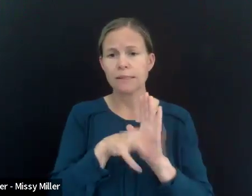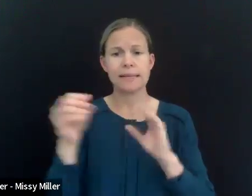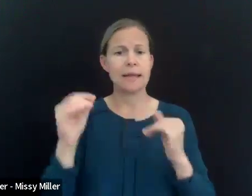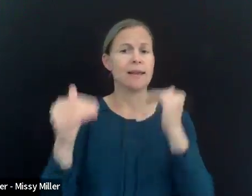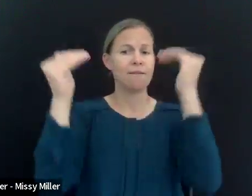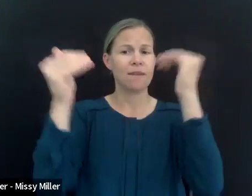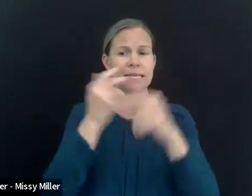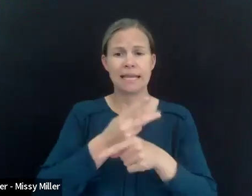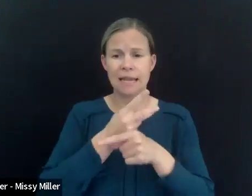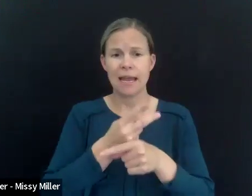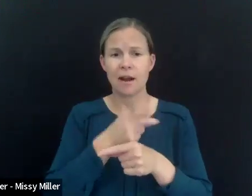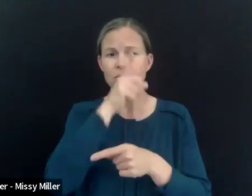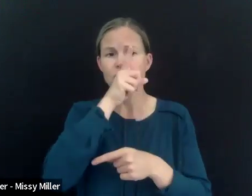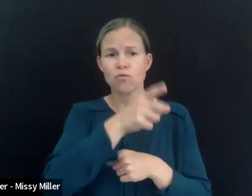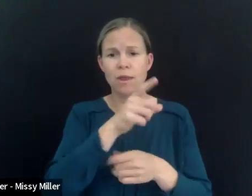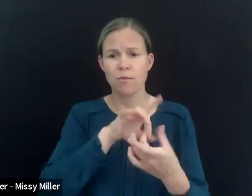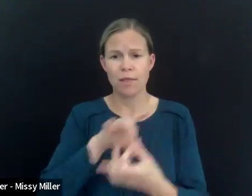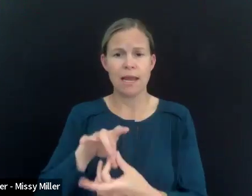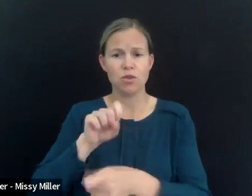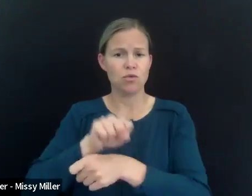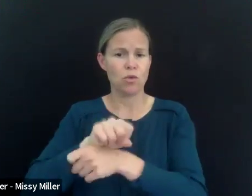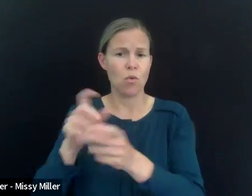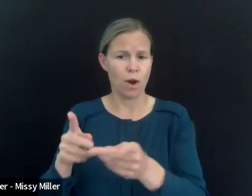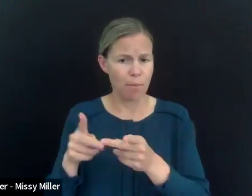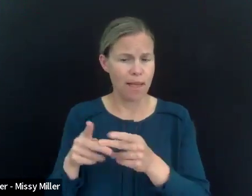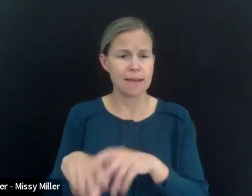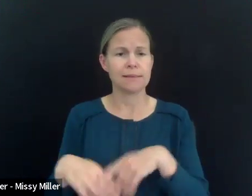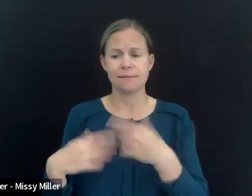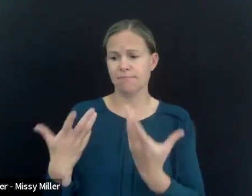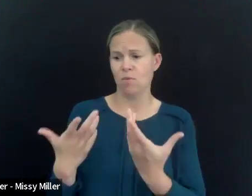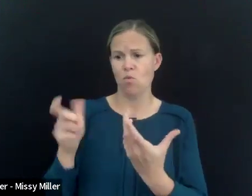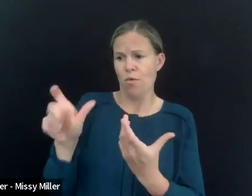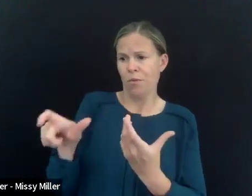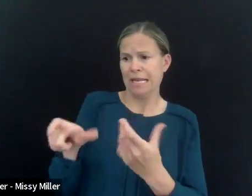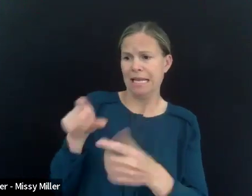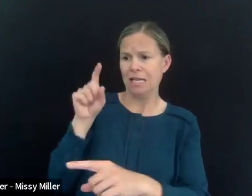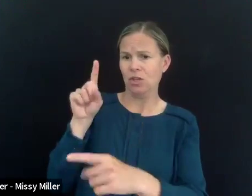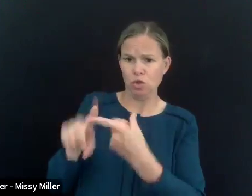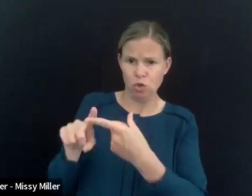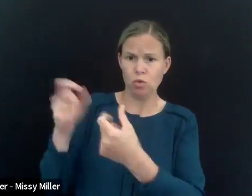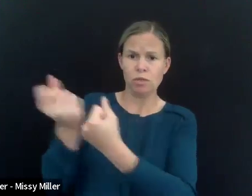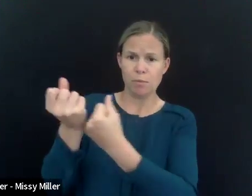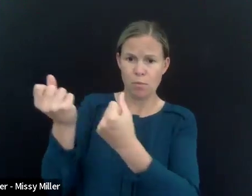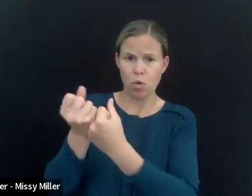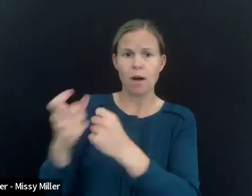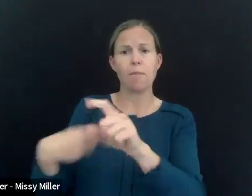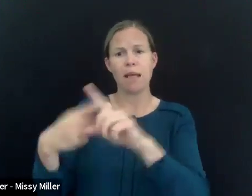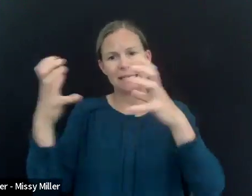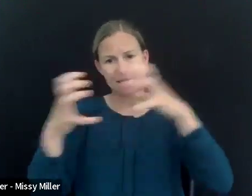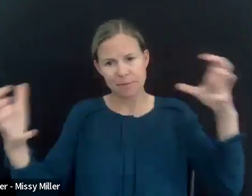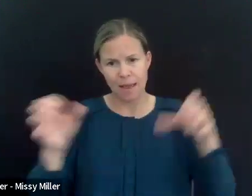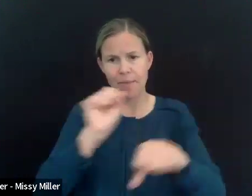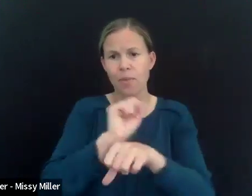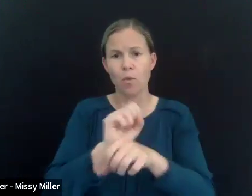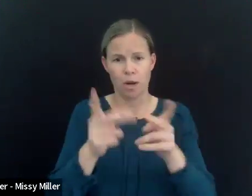it's about that workforce and everything that is needed to support and expand our workforce, right?